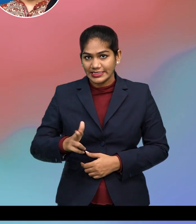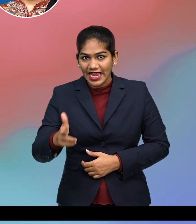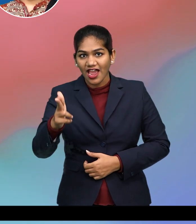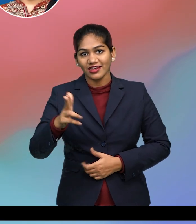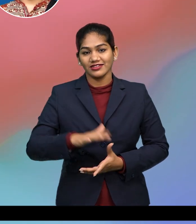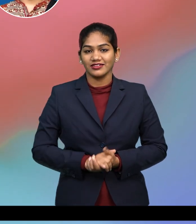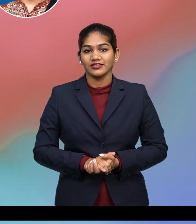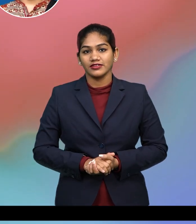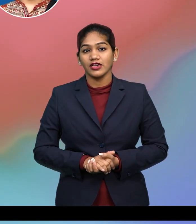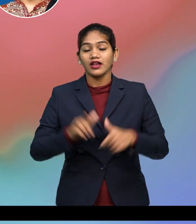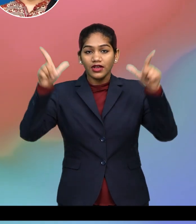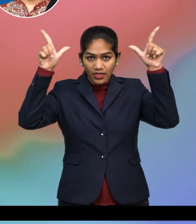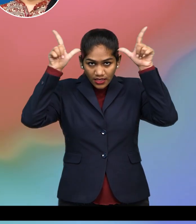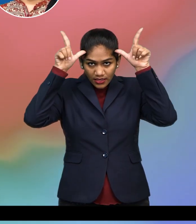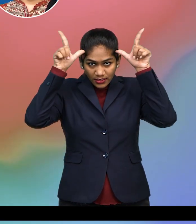rat,